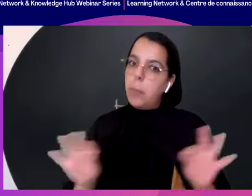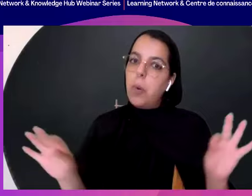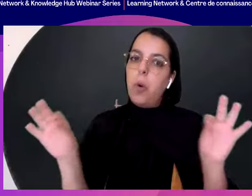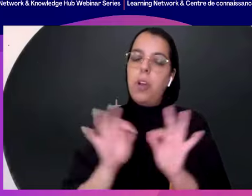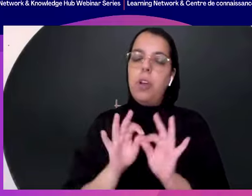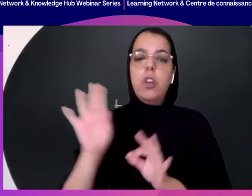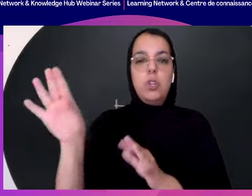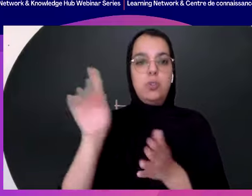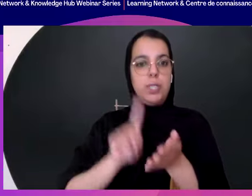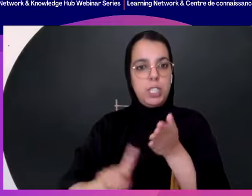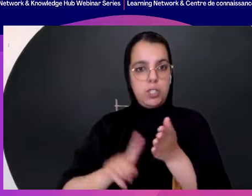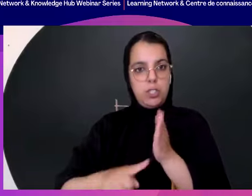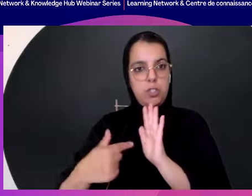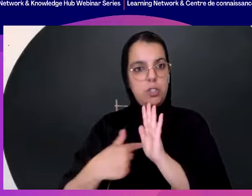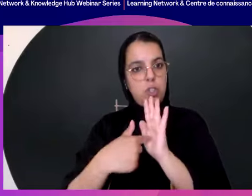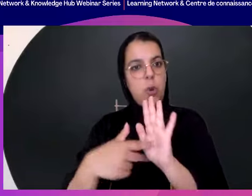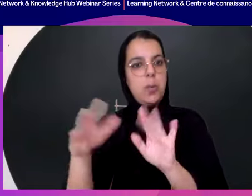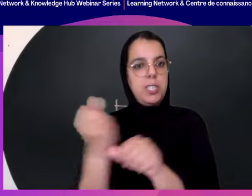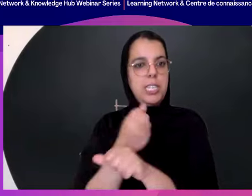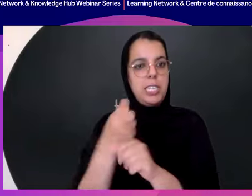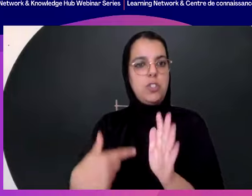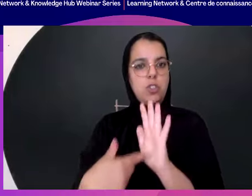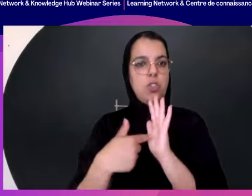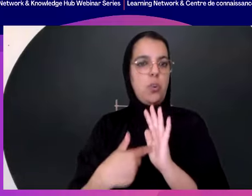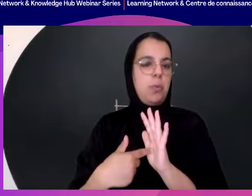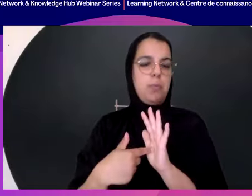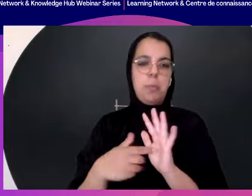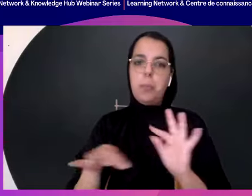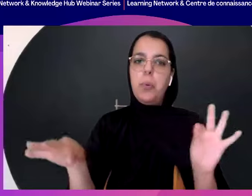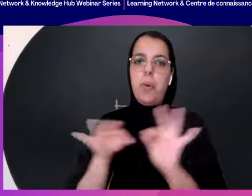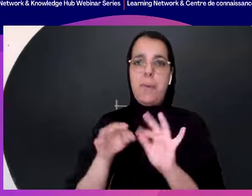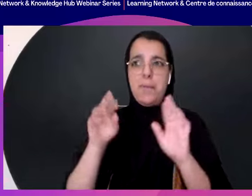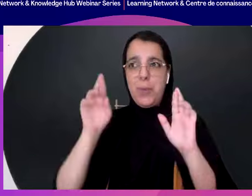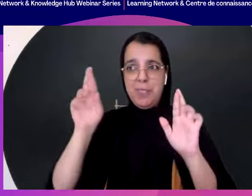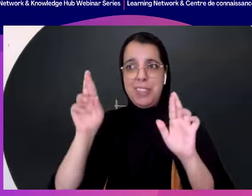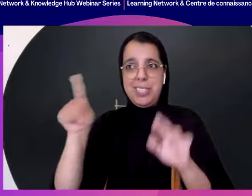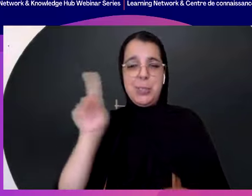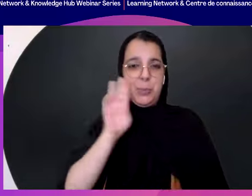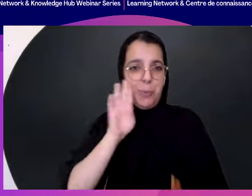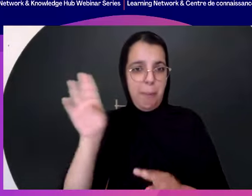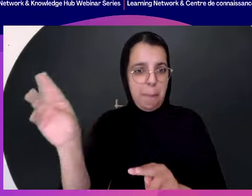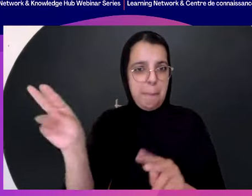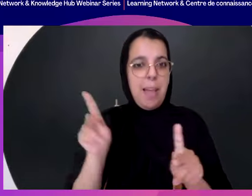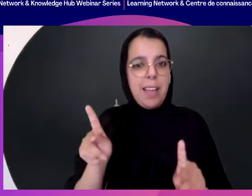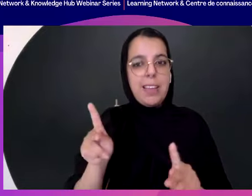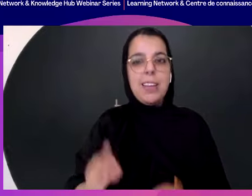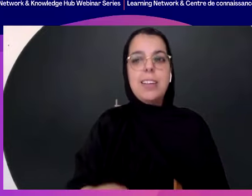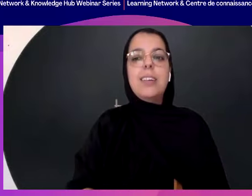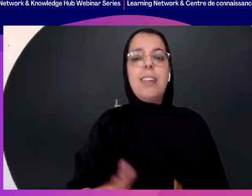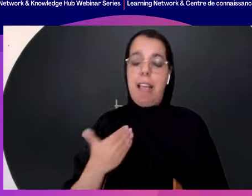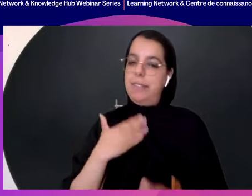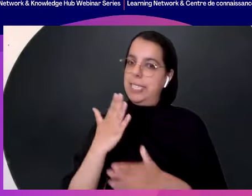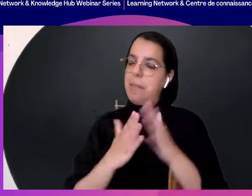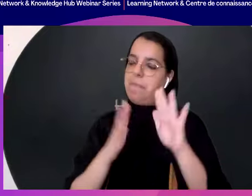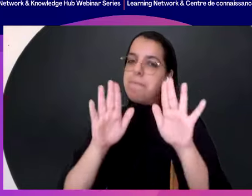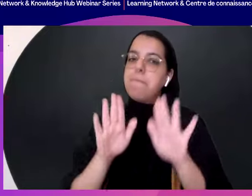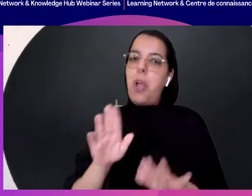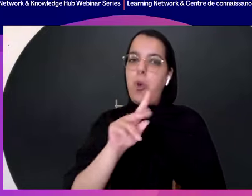she presented and the statistics that she presented. So hopefully she will have a chance to come back. You've got some excellent questions, as